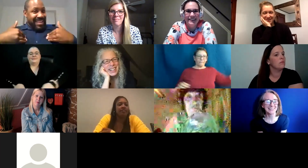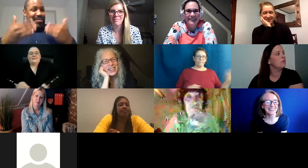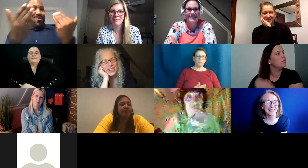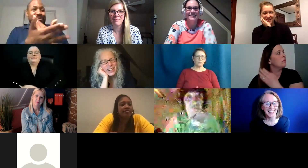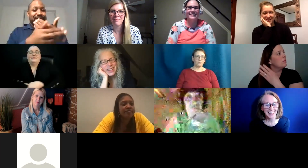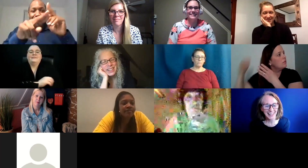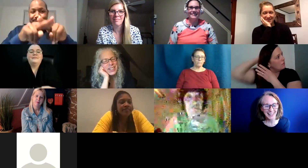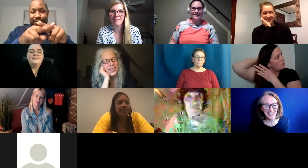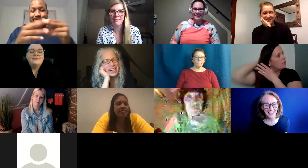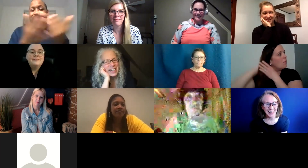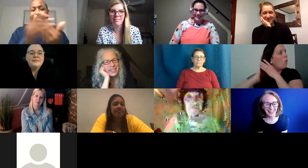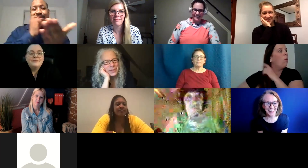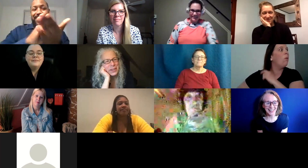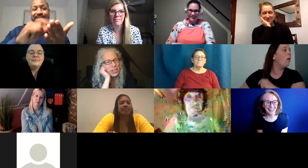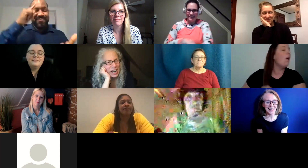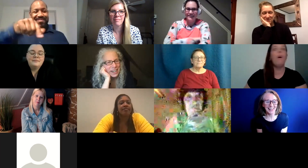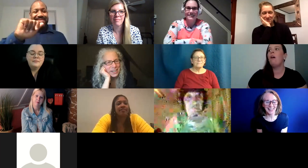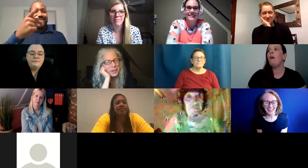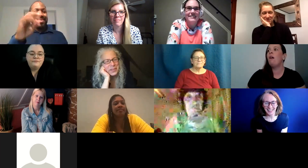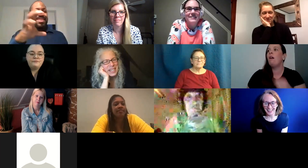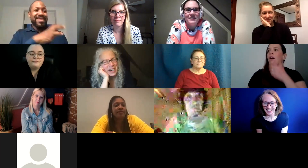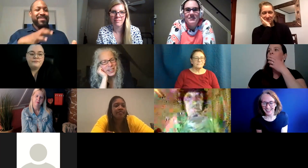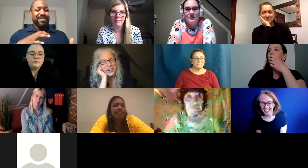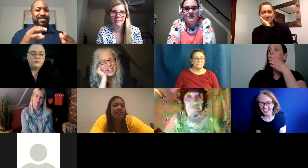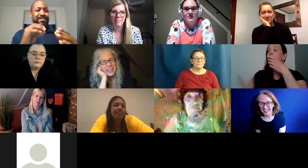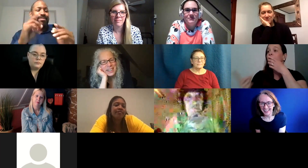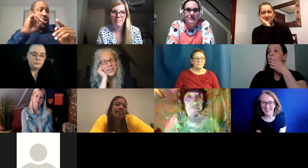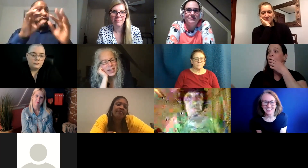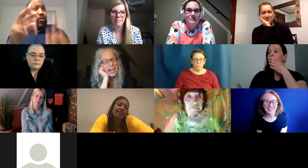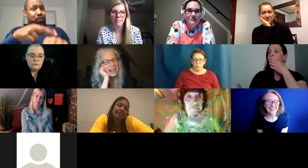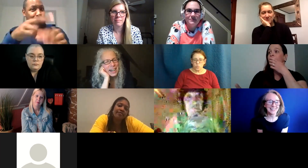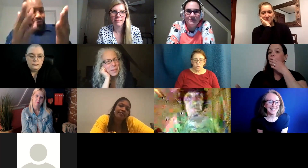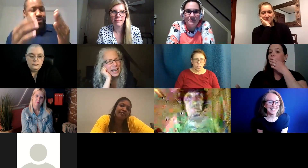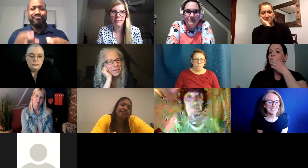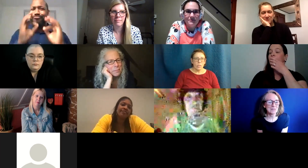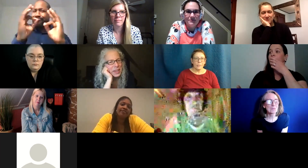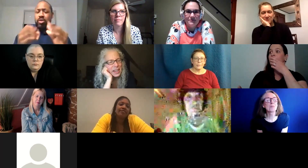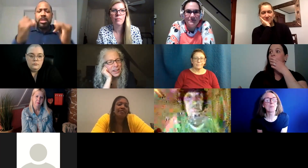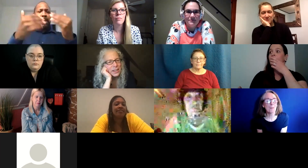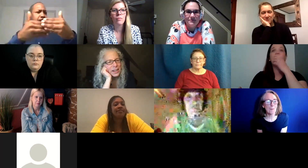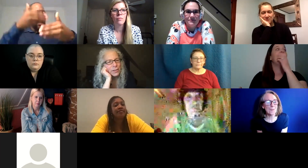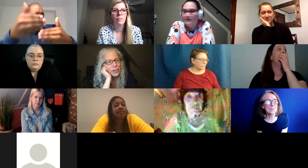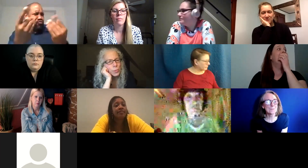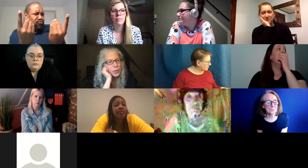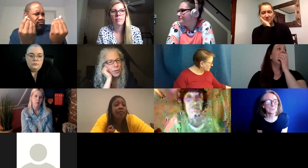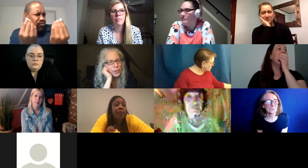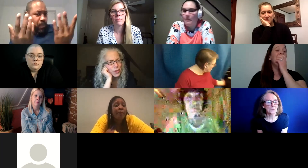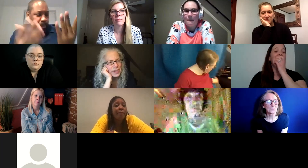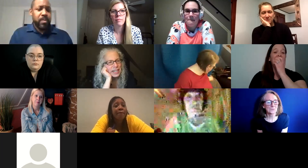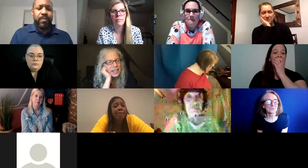So this is great. We have a chair, we have a secretary for the ad hoc committee on interpreter referral services.